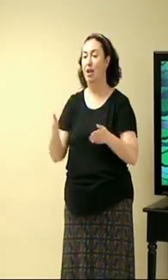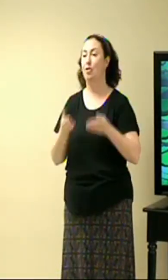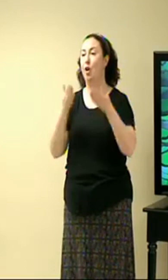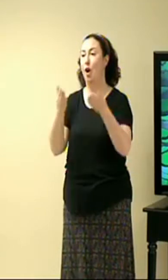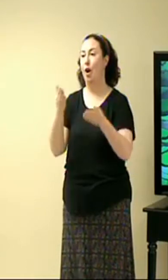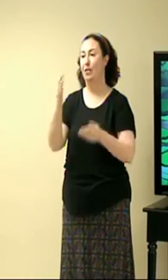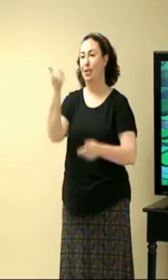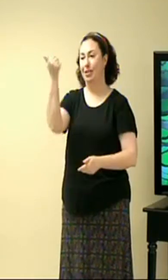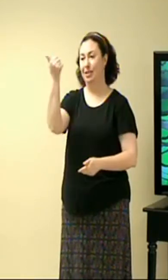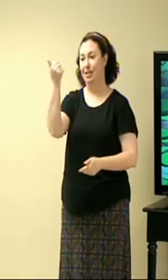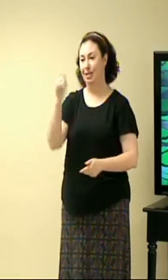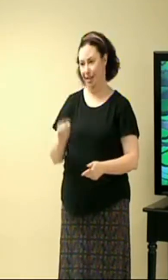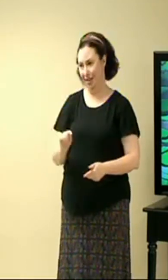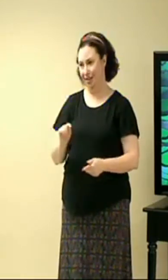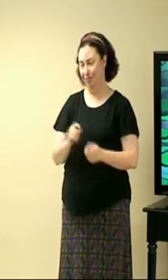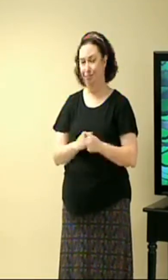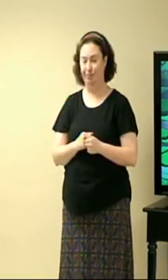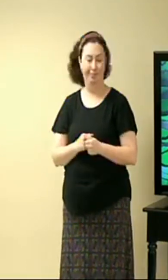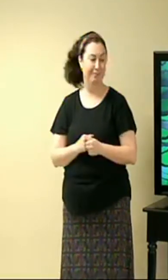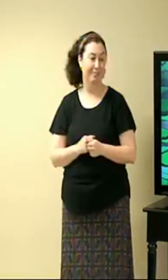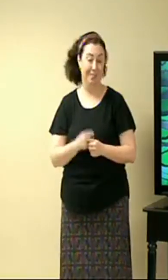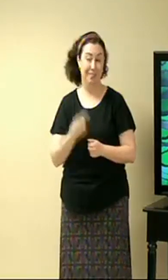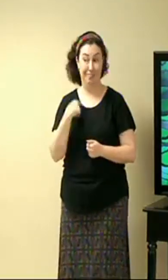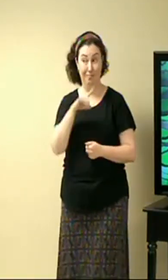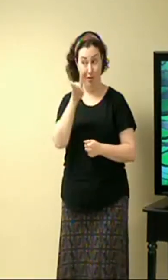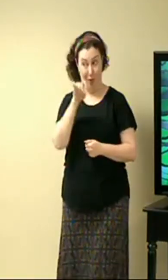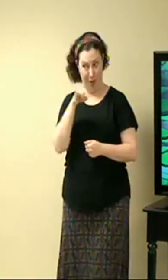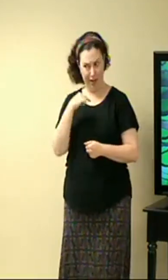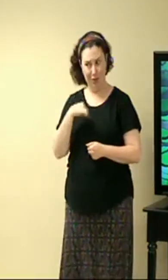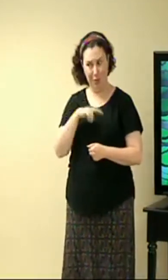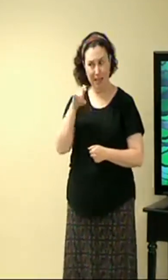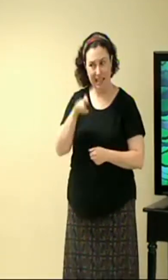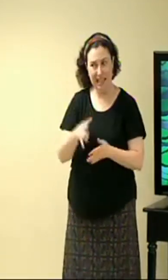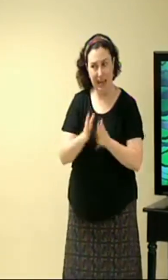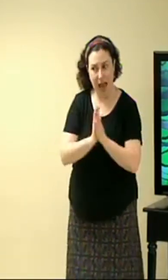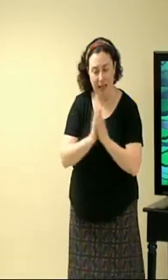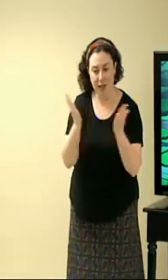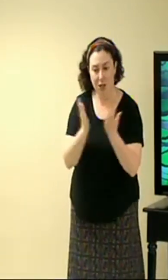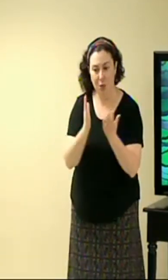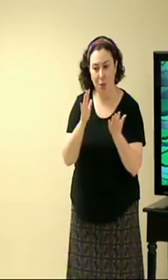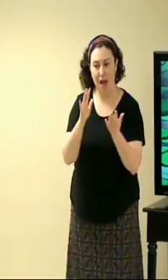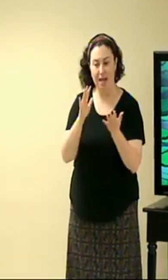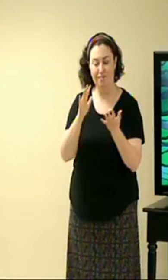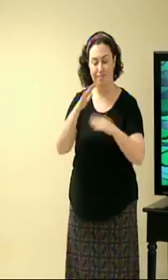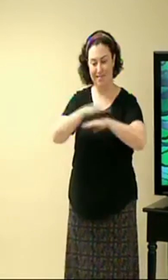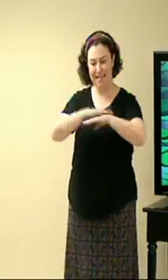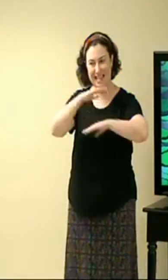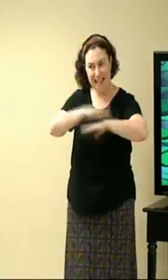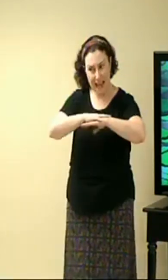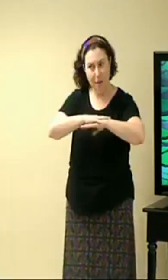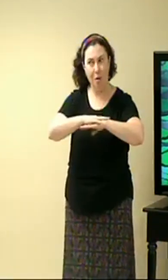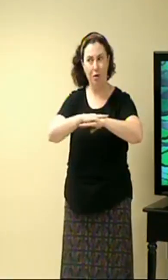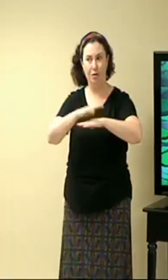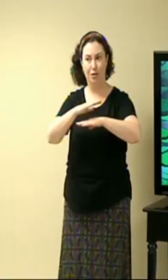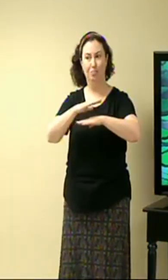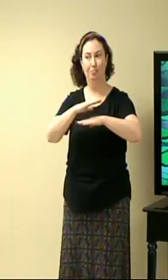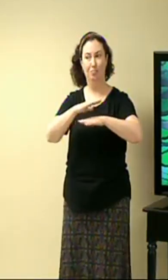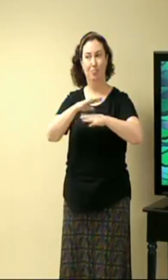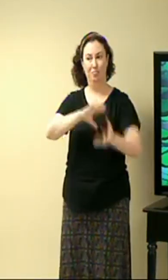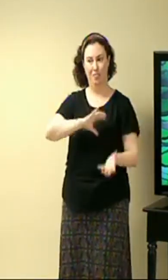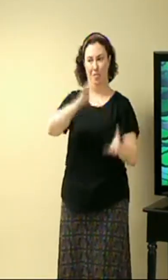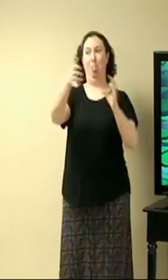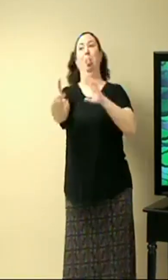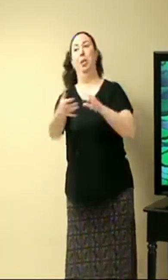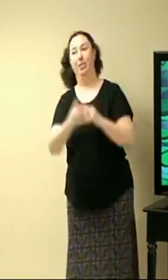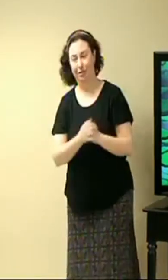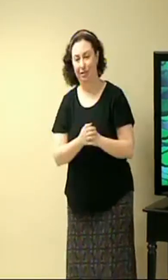God. Friends, the question we need to ask Jesus is, what tables would he overthrow? All right, let's jump back into the story. Jesus goes